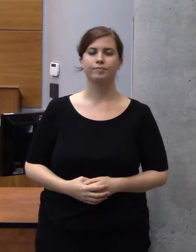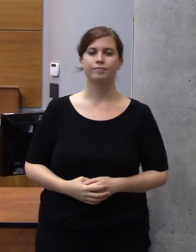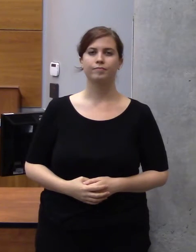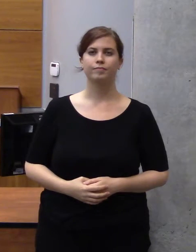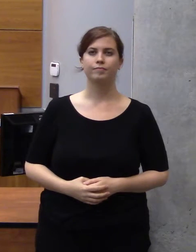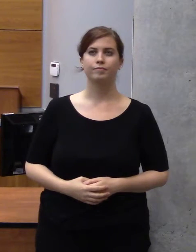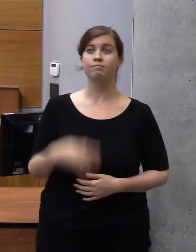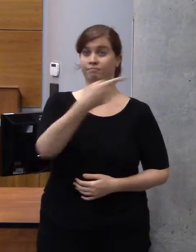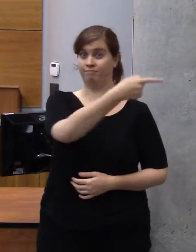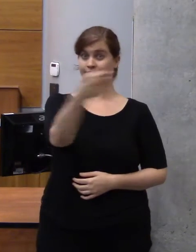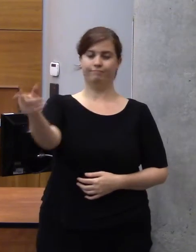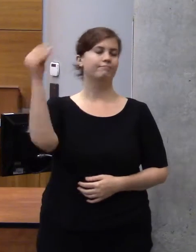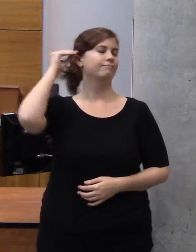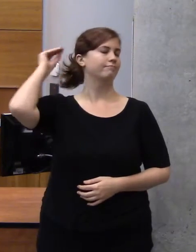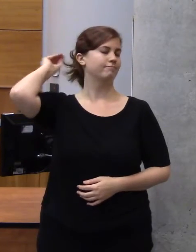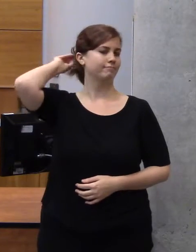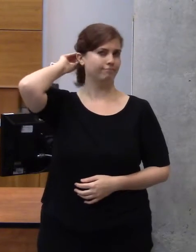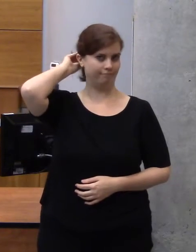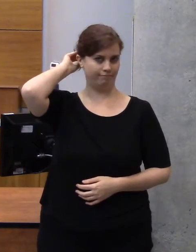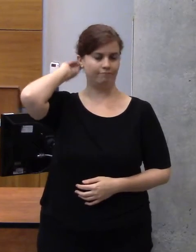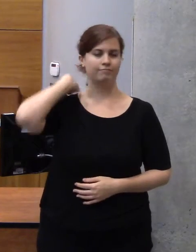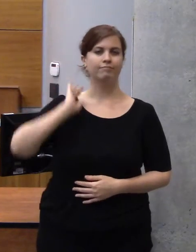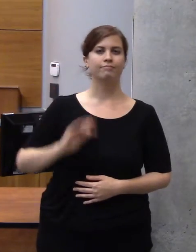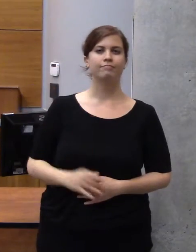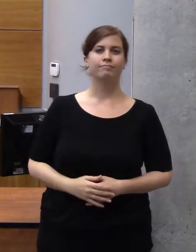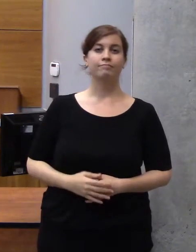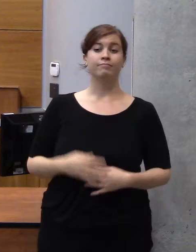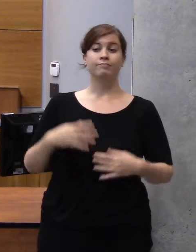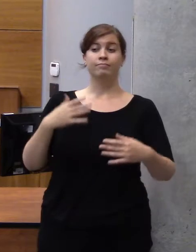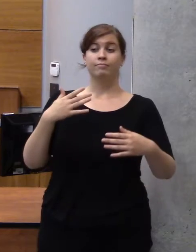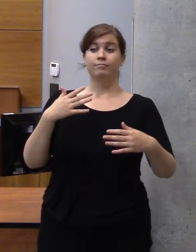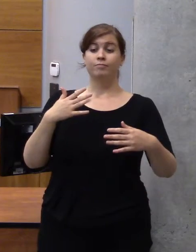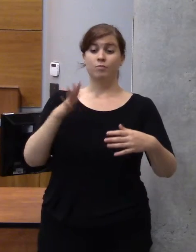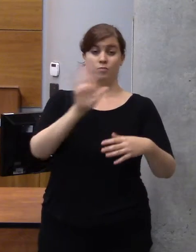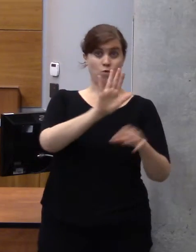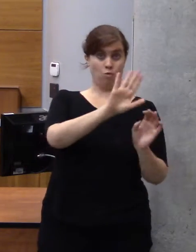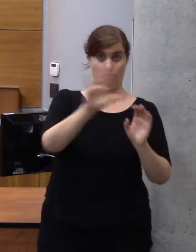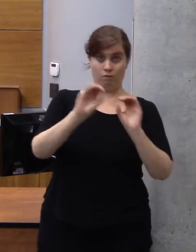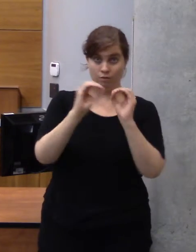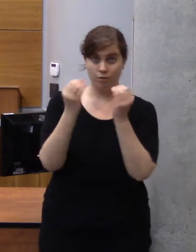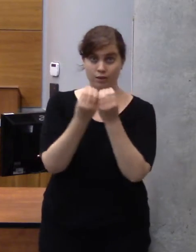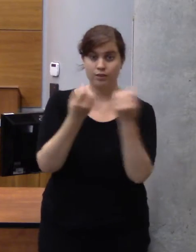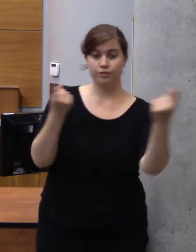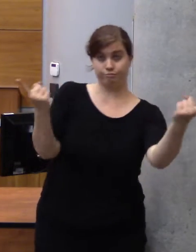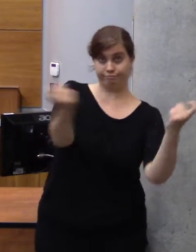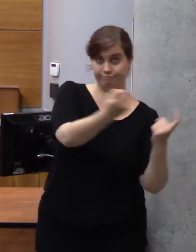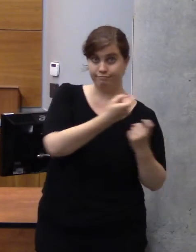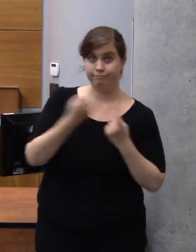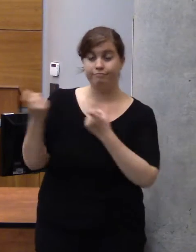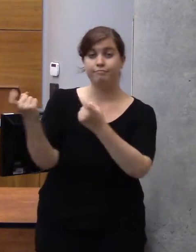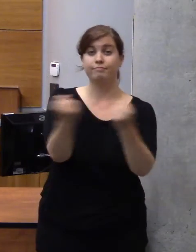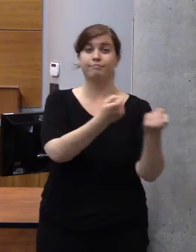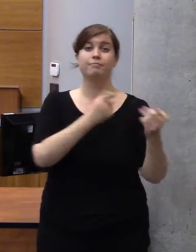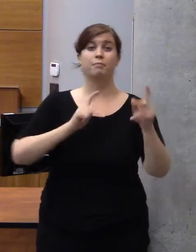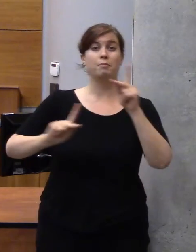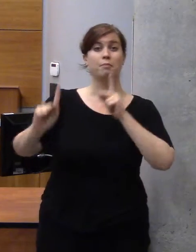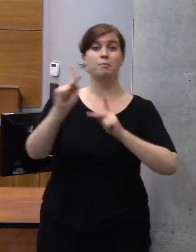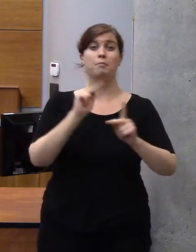to recruit people who have maybe not technical expertise, but social expertise, because they'll bring a lot of benefit to your